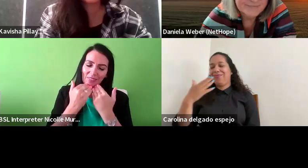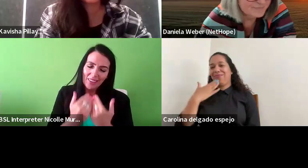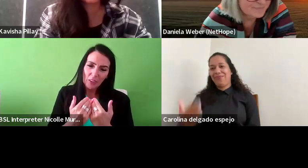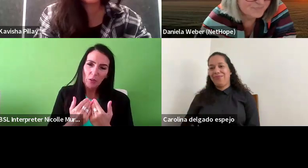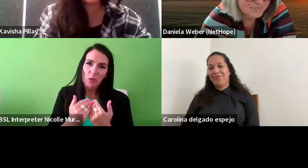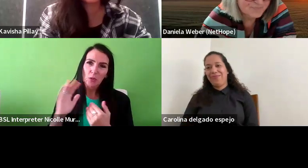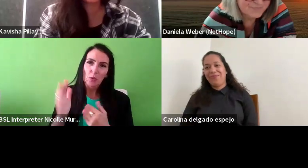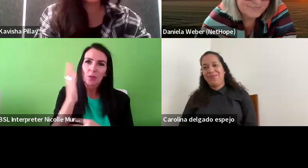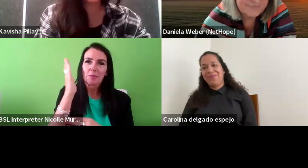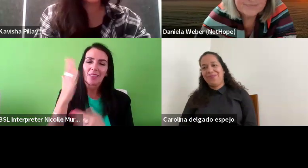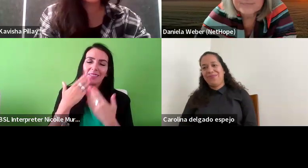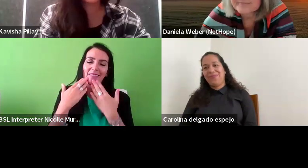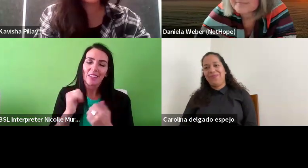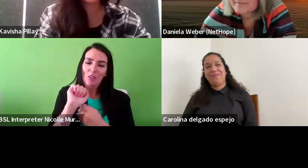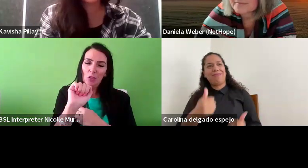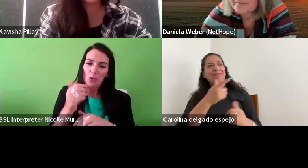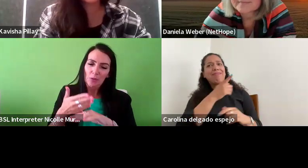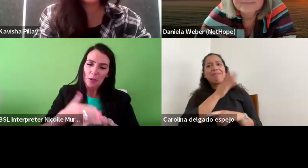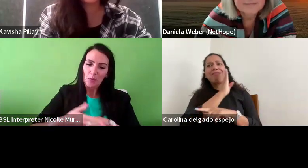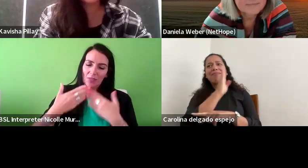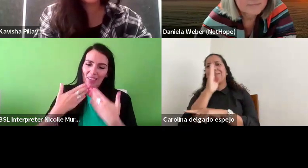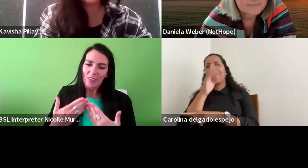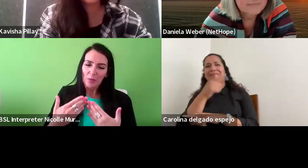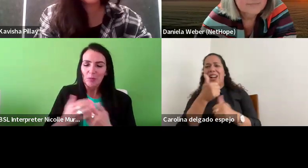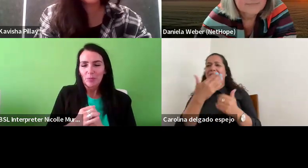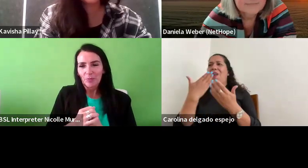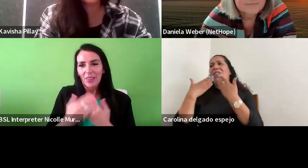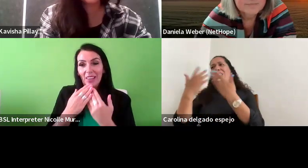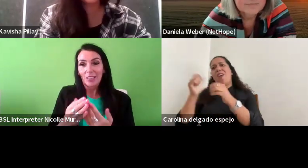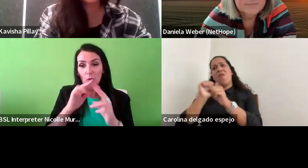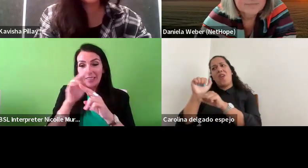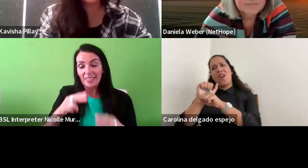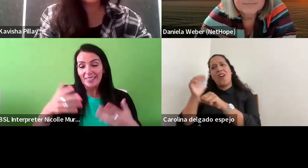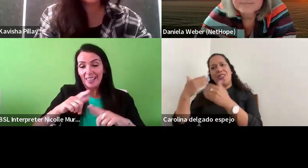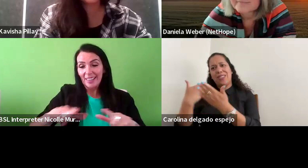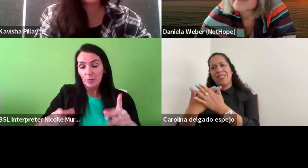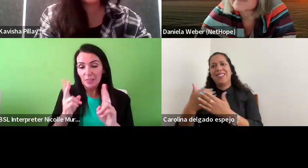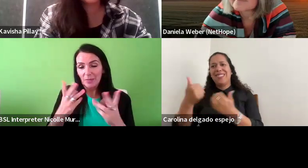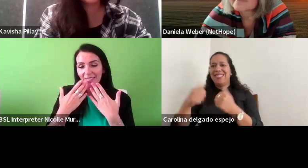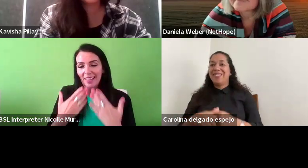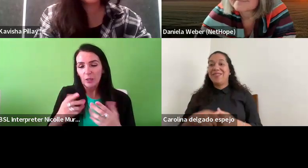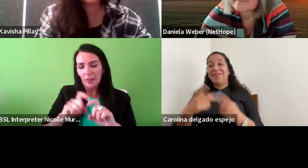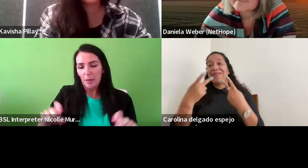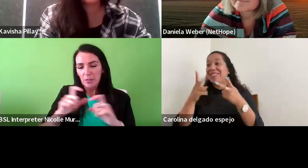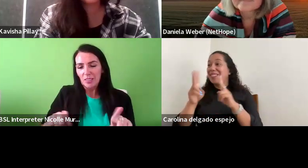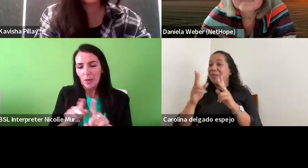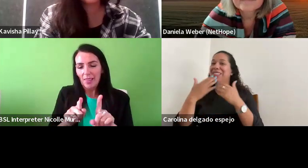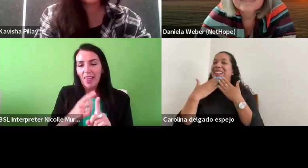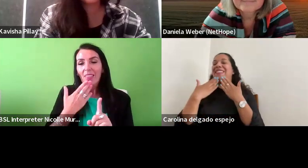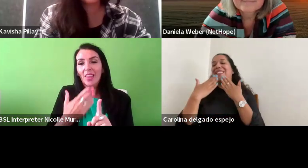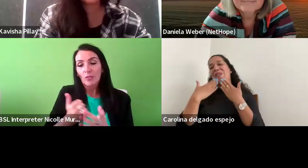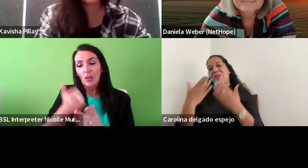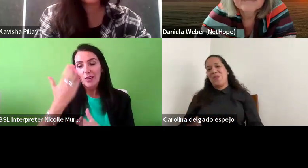to our speakers for all your thoughtful contribution. Thank you to our international sign interpreters and captioners for their